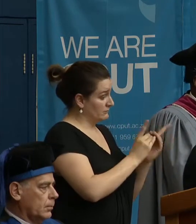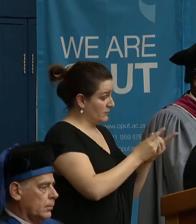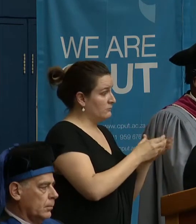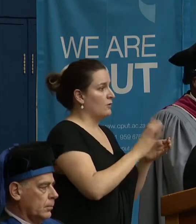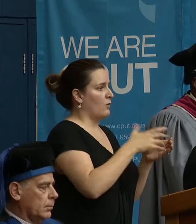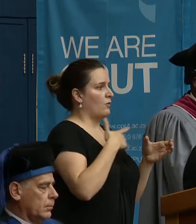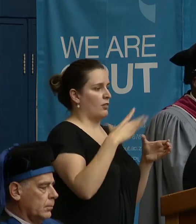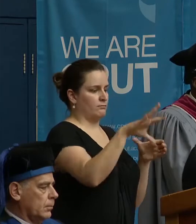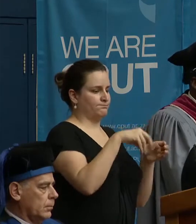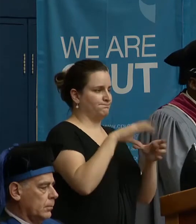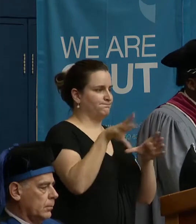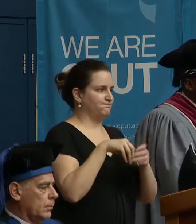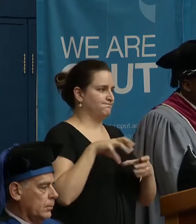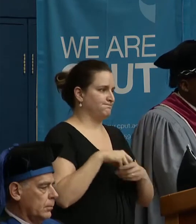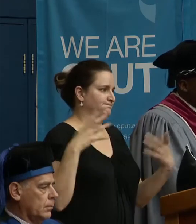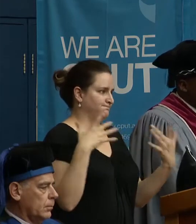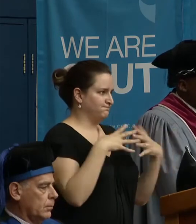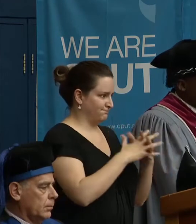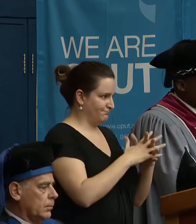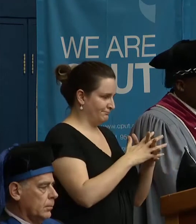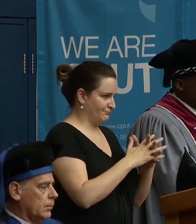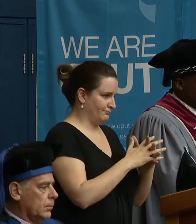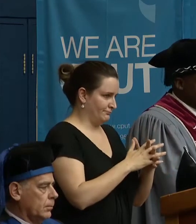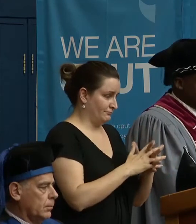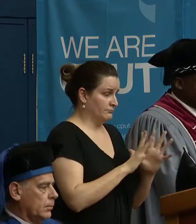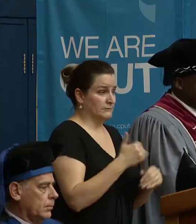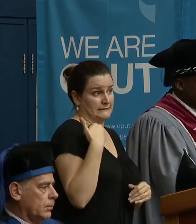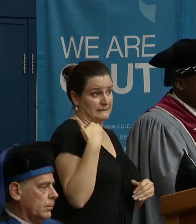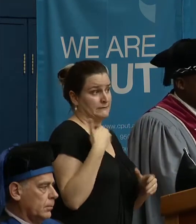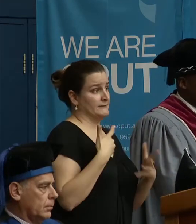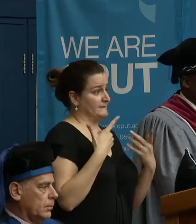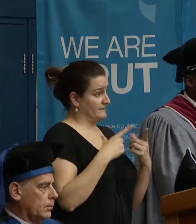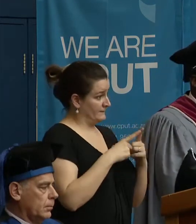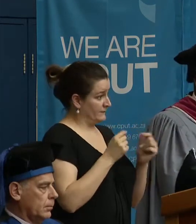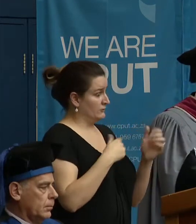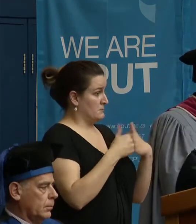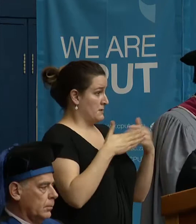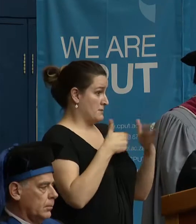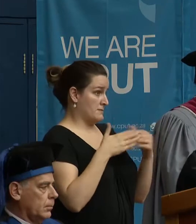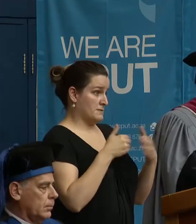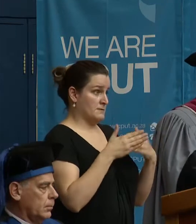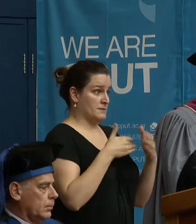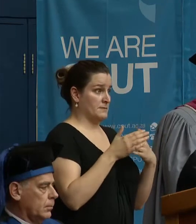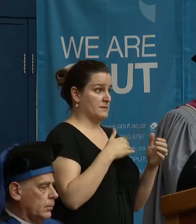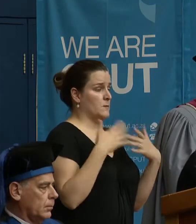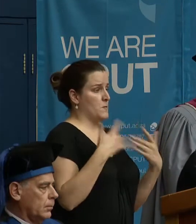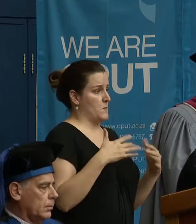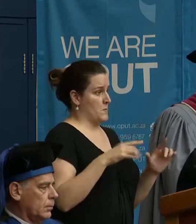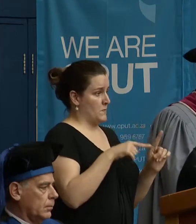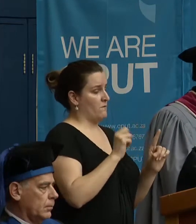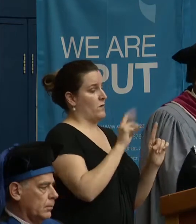campuses of CPUT. We have recently completed 7 major building projects for